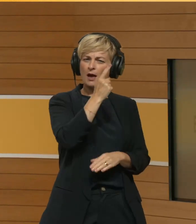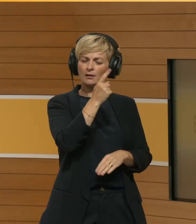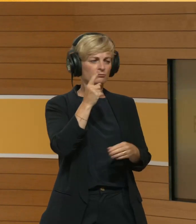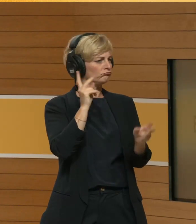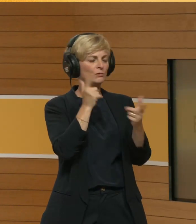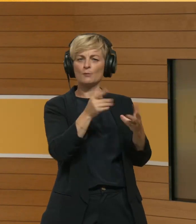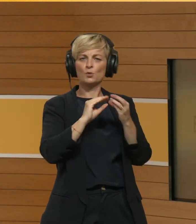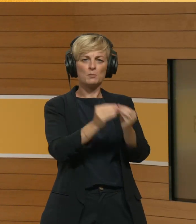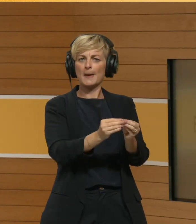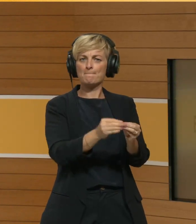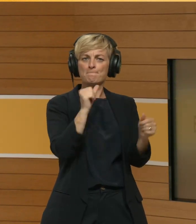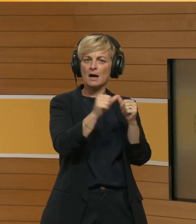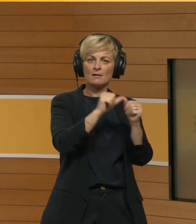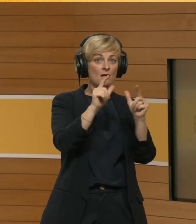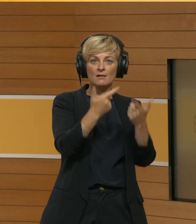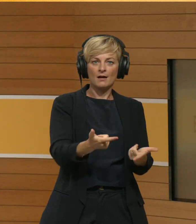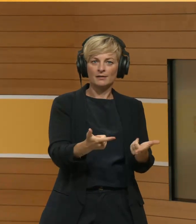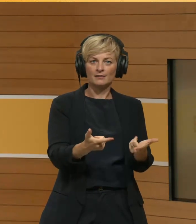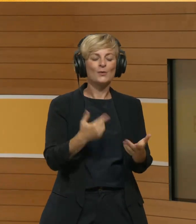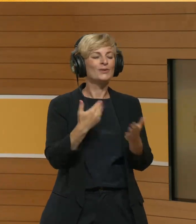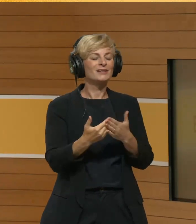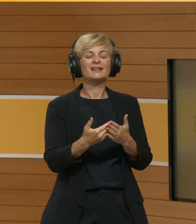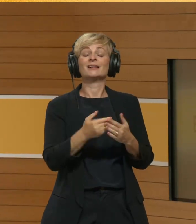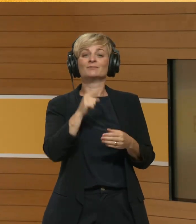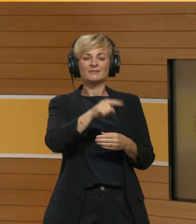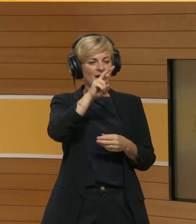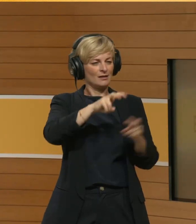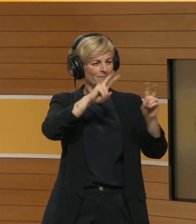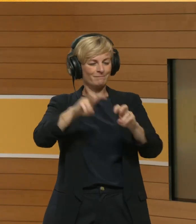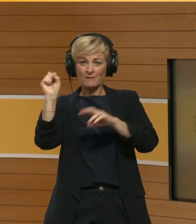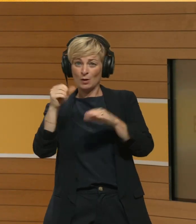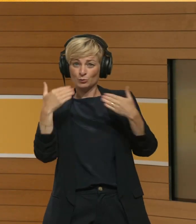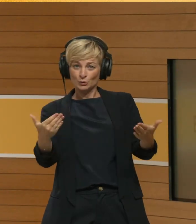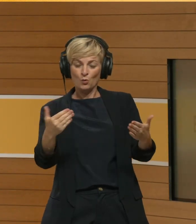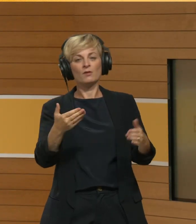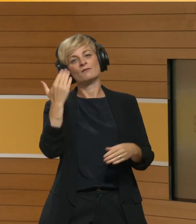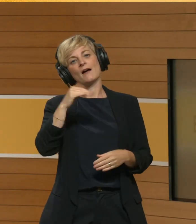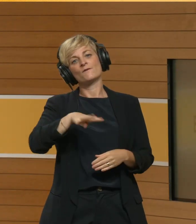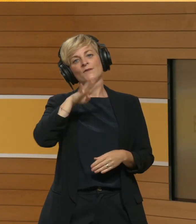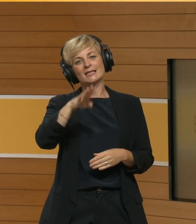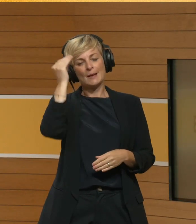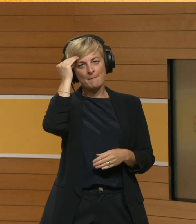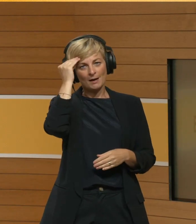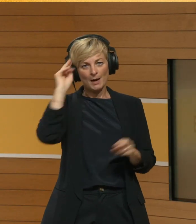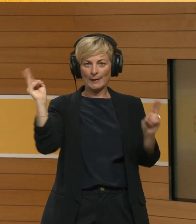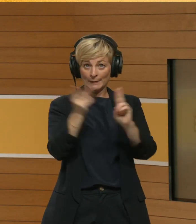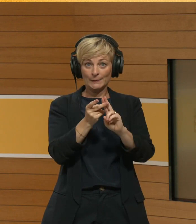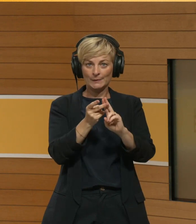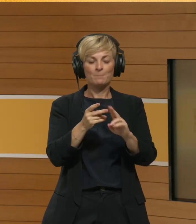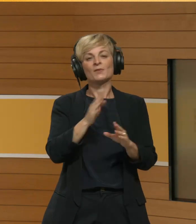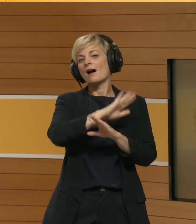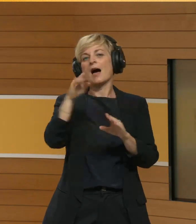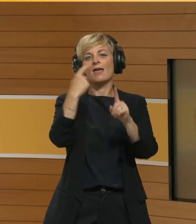total actually. And among them, I don't count them all in total now, but among them were flat